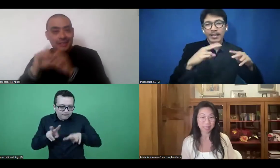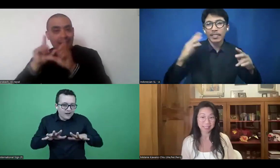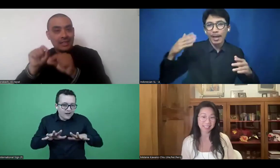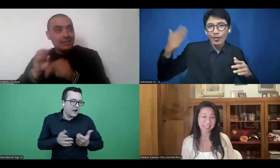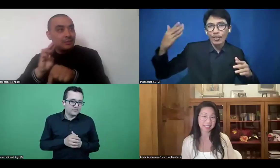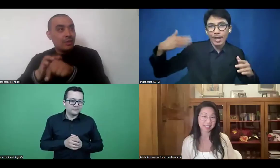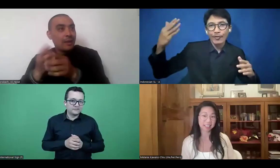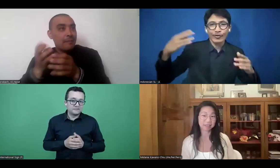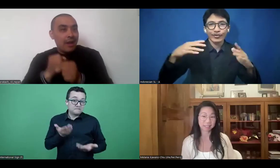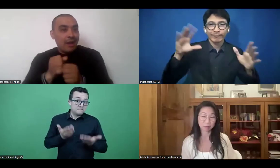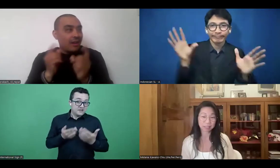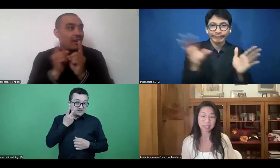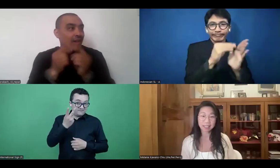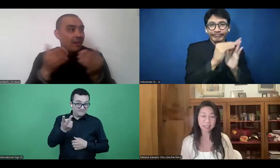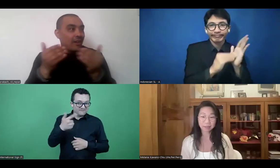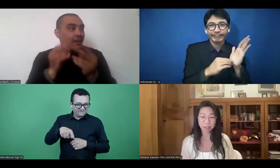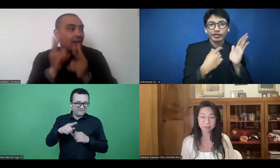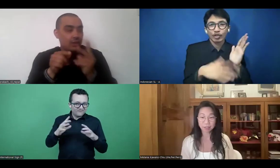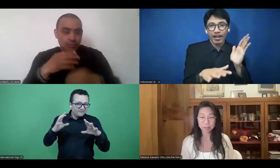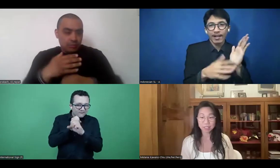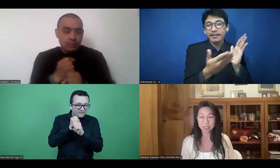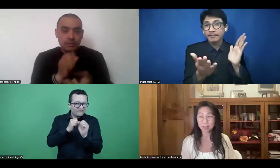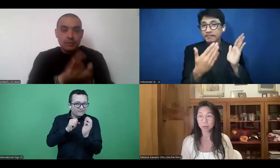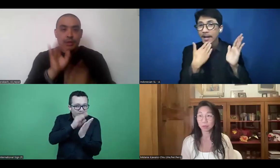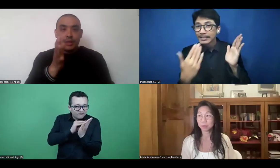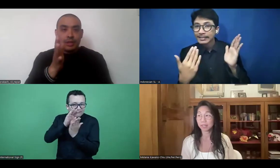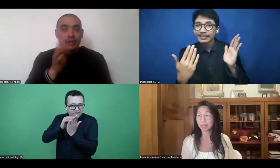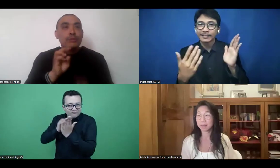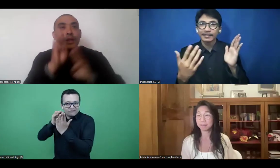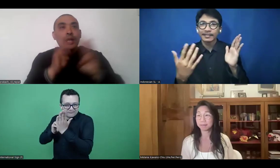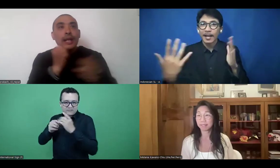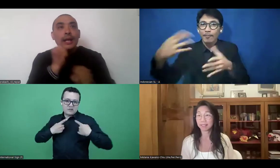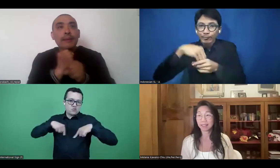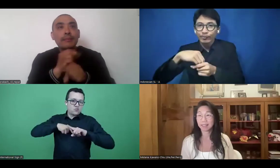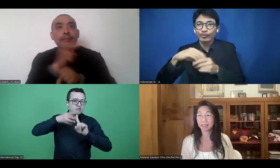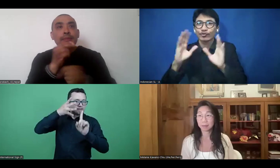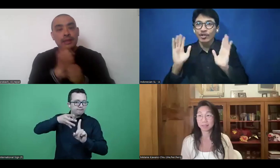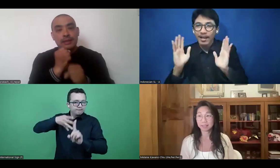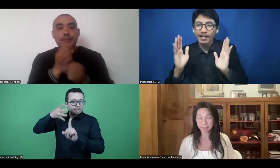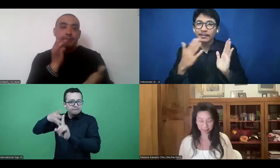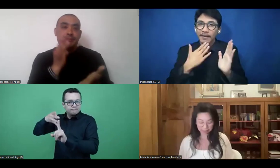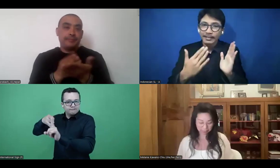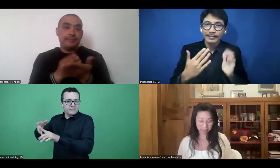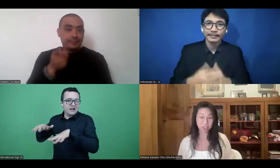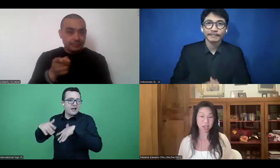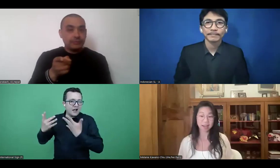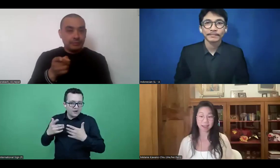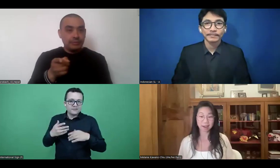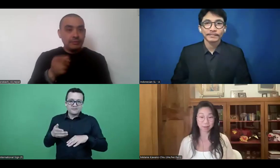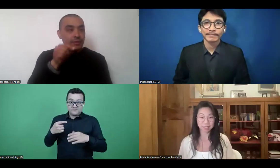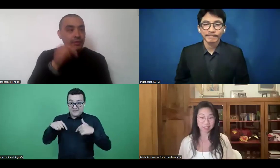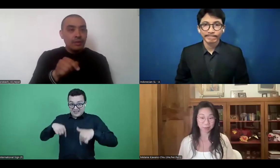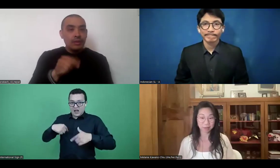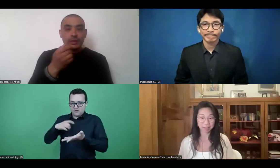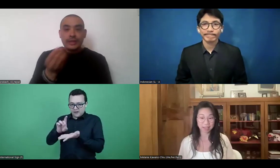through at least the executive summary of our evaluations, and we'll put the link in the chat